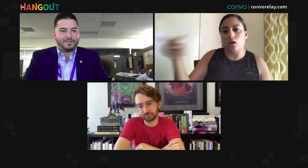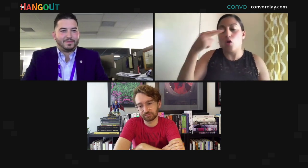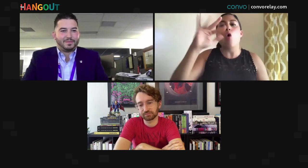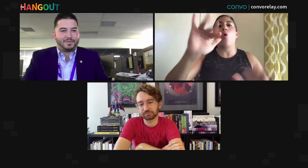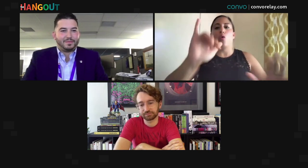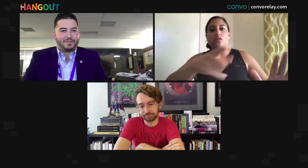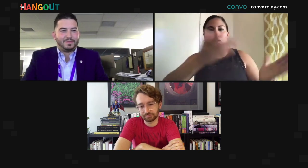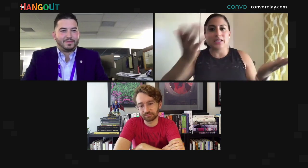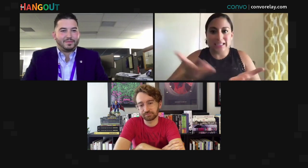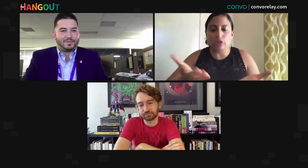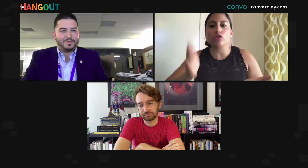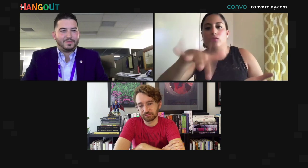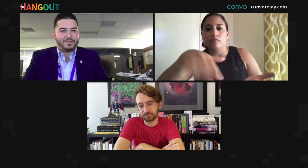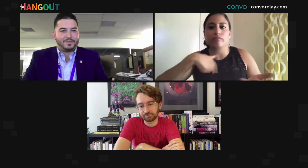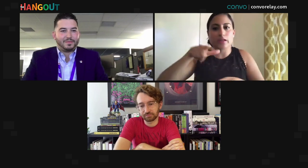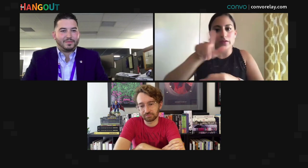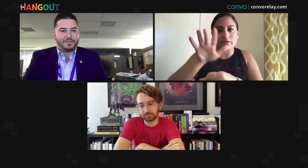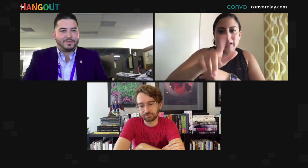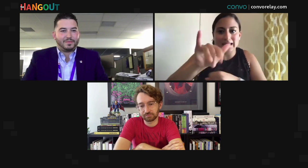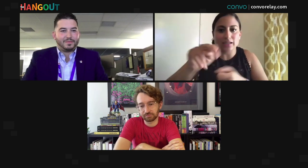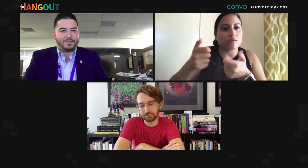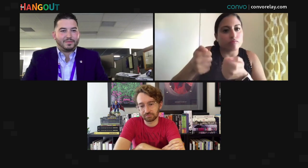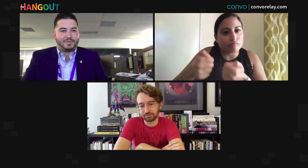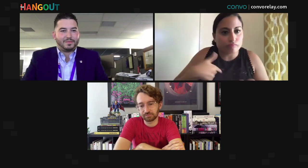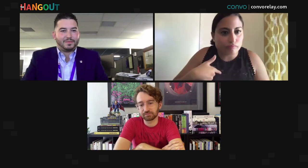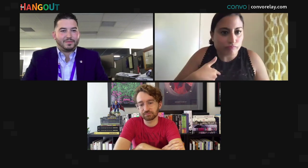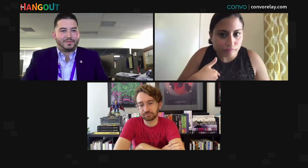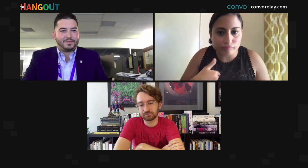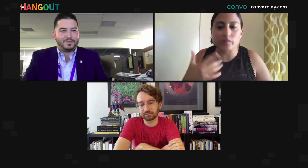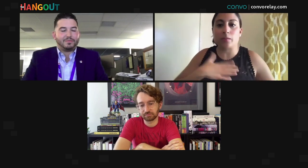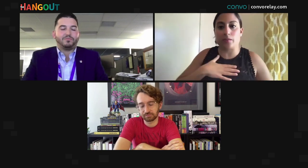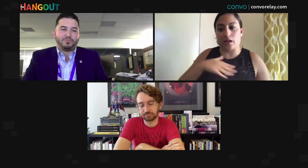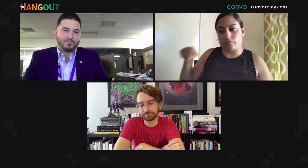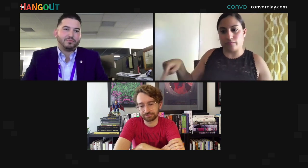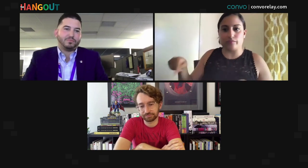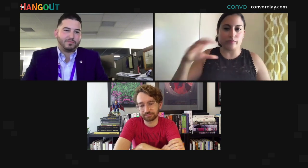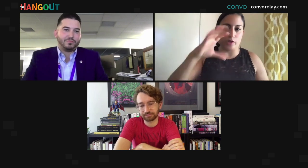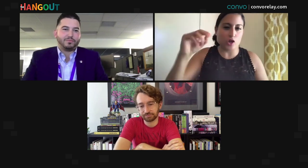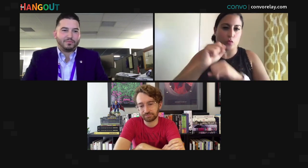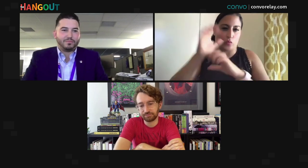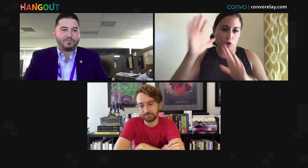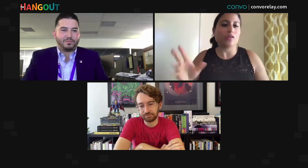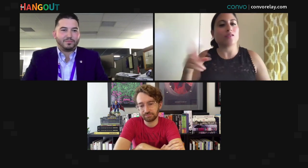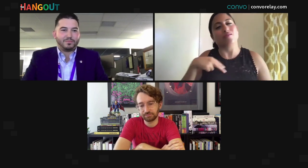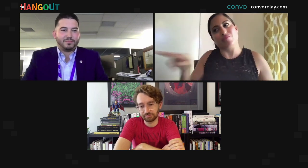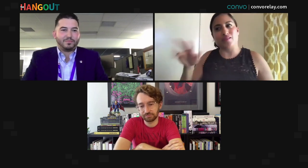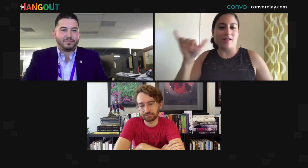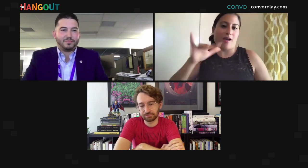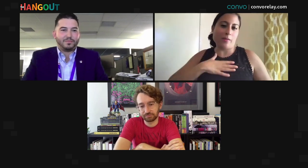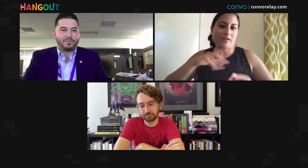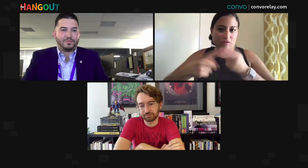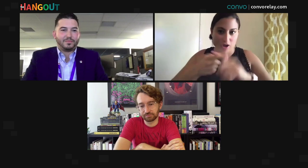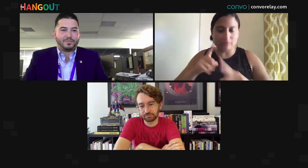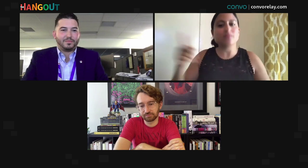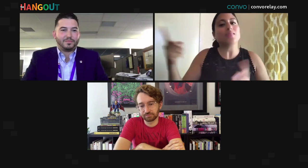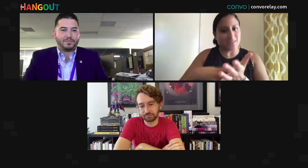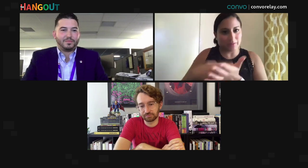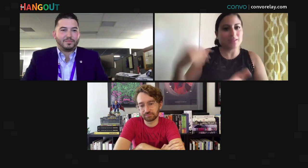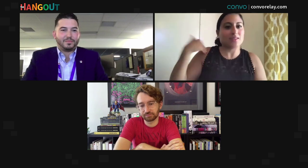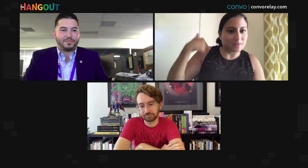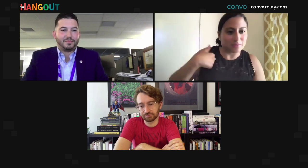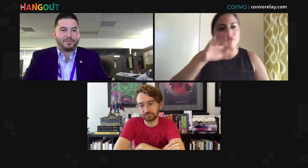saying. And so I have to come up to them and I have to ask them, or they'll look at me and they'll say, oh, you're here. Okay. Let me fill you in. And my coworkers will do